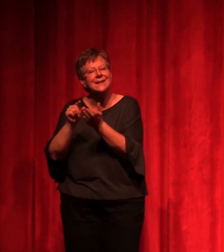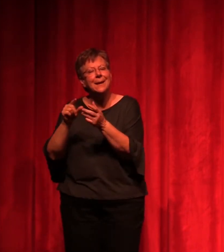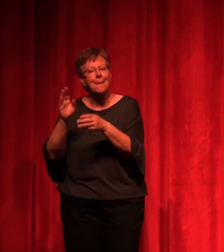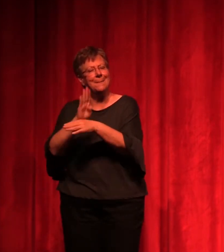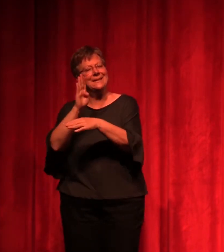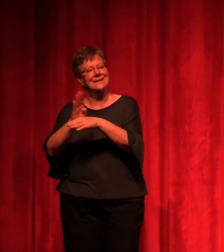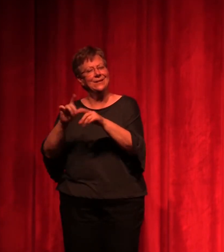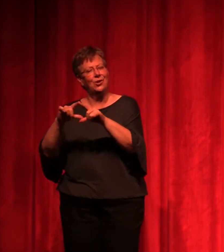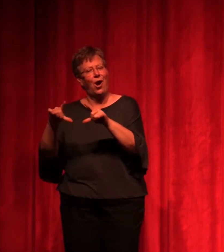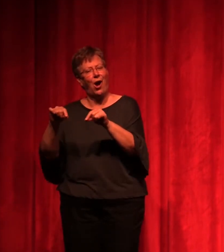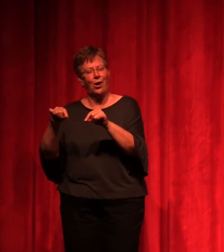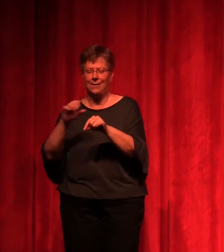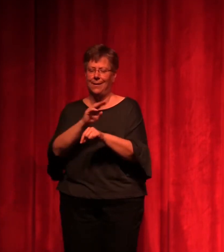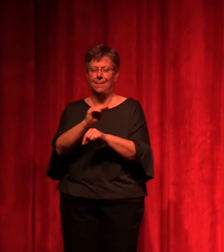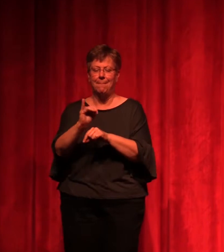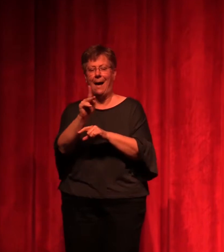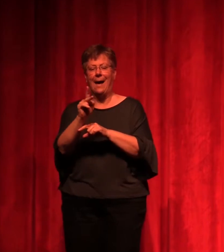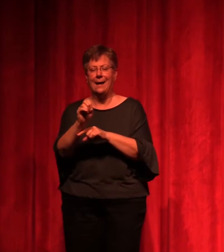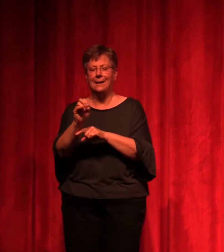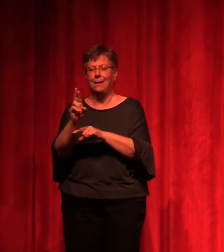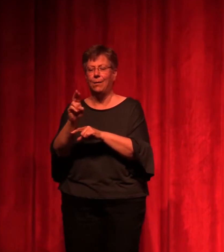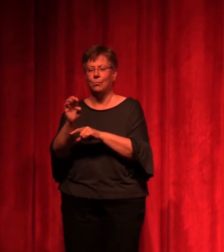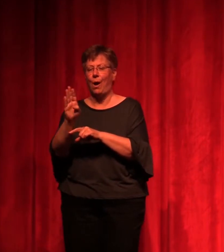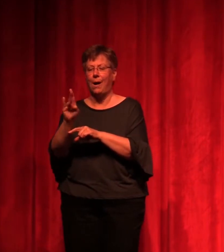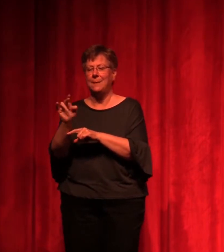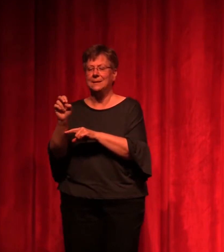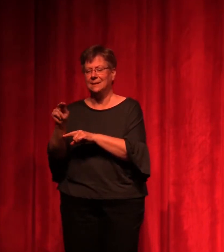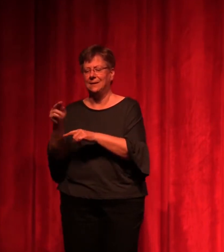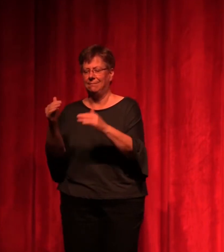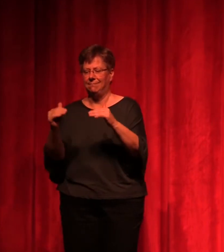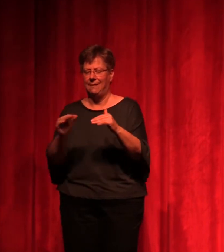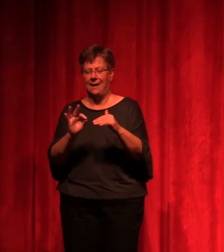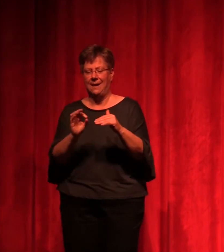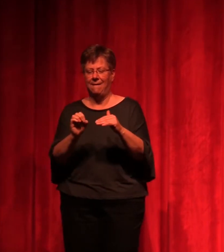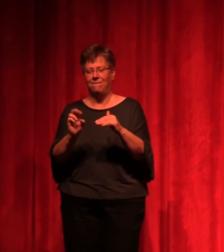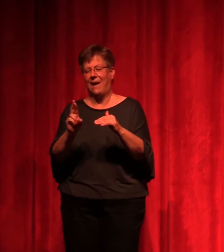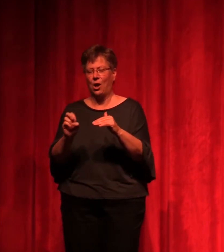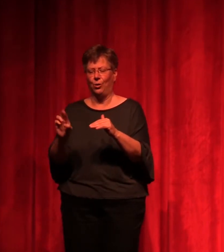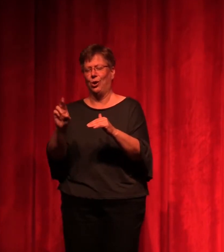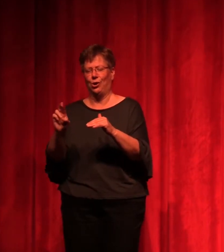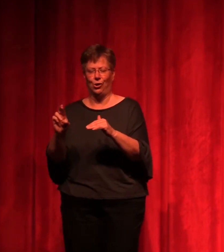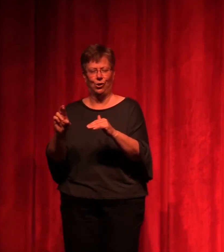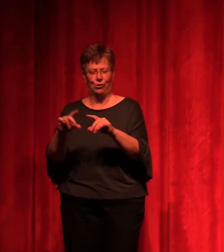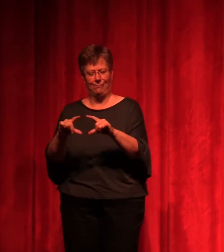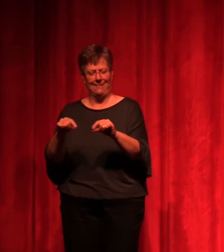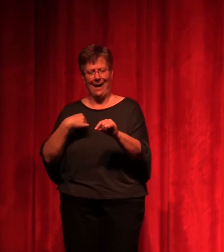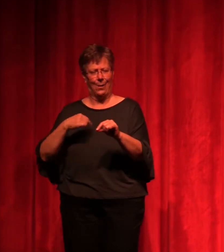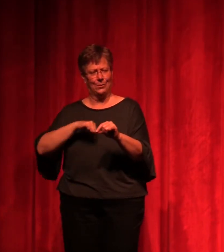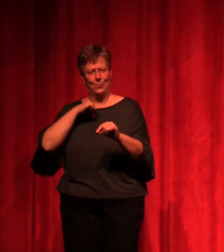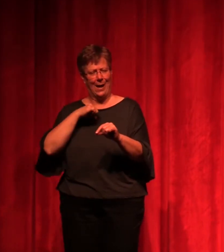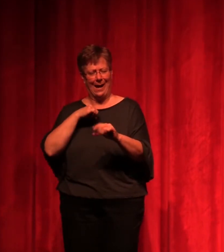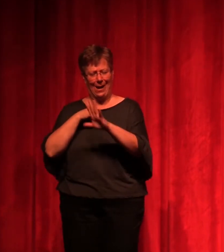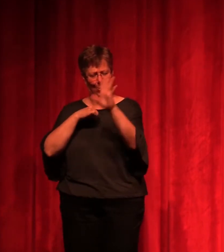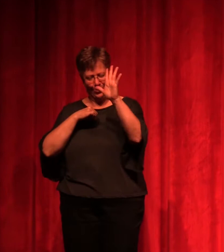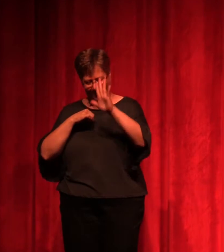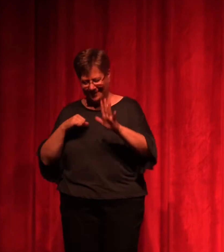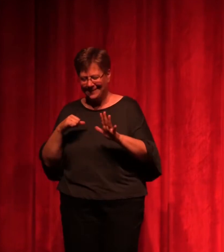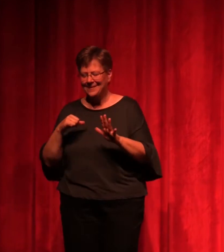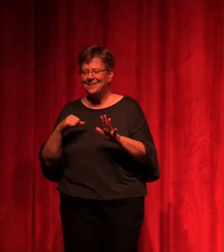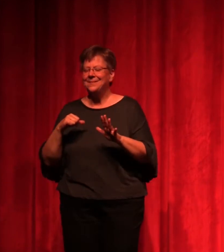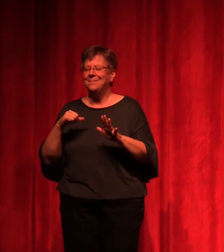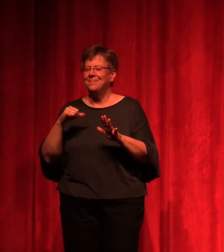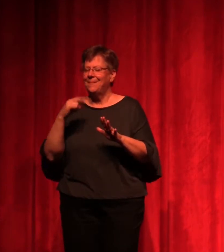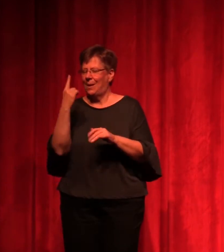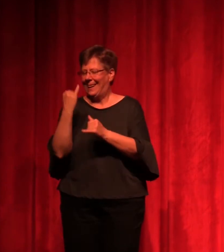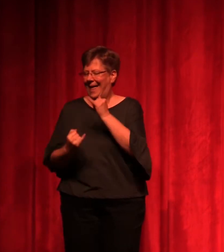Farrier on it. And so I drive up to Minnesota. I get there at night. And the next morning, I head out. I wake up early, and I'm just so excited.